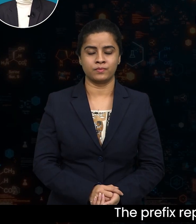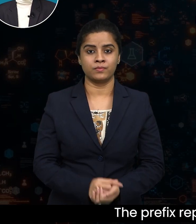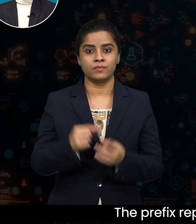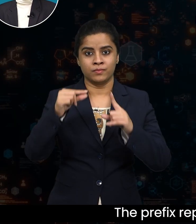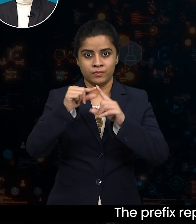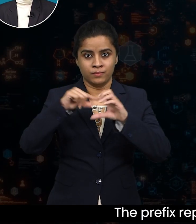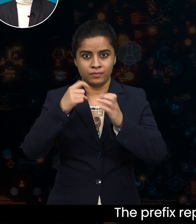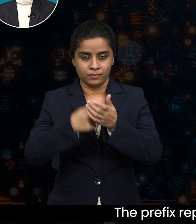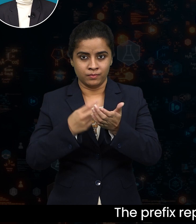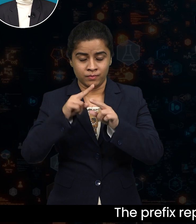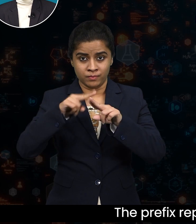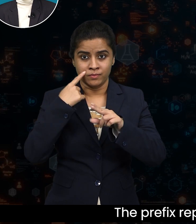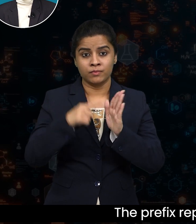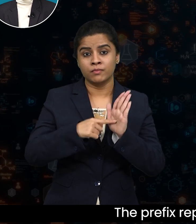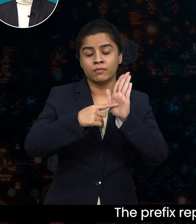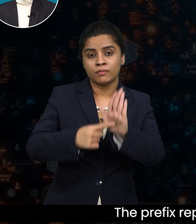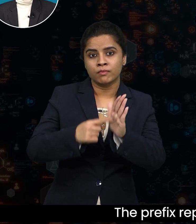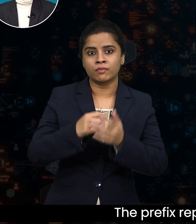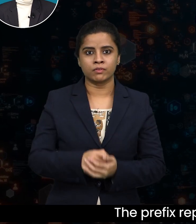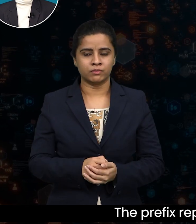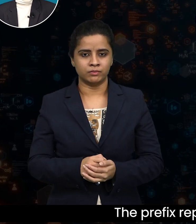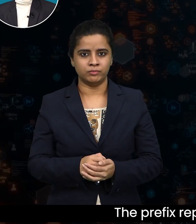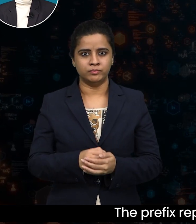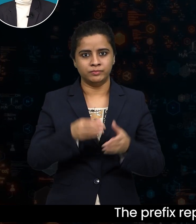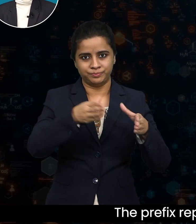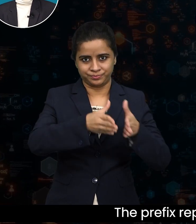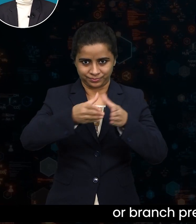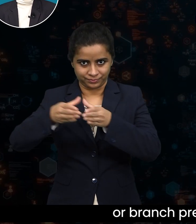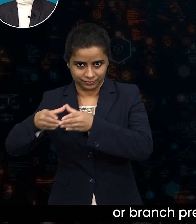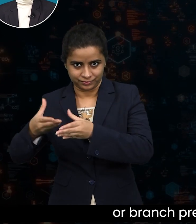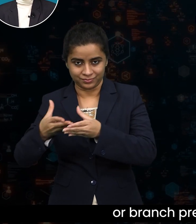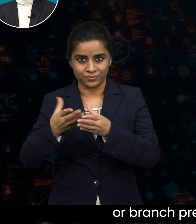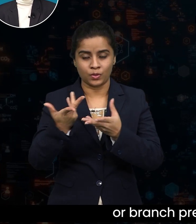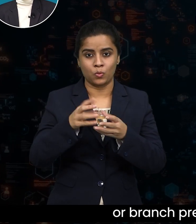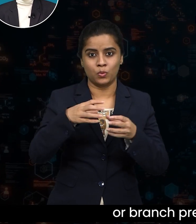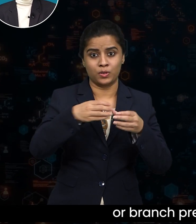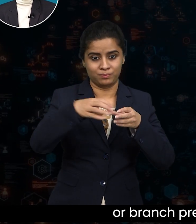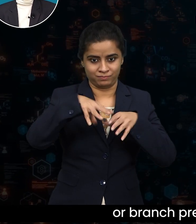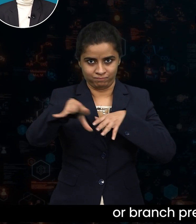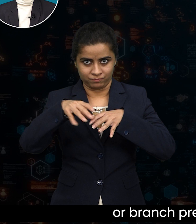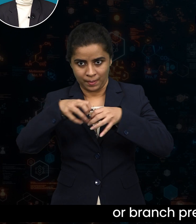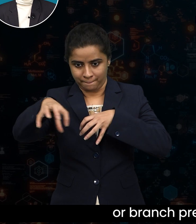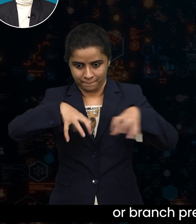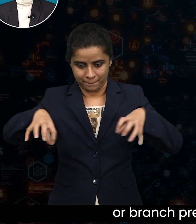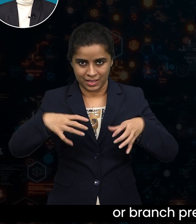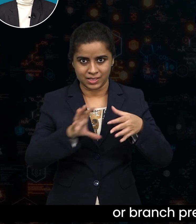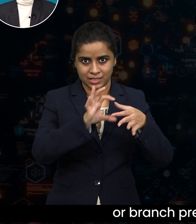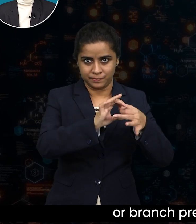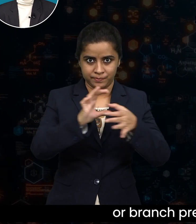The prefix represents the substituents or branch present in the parent